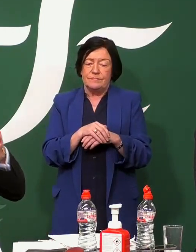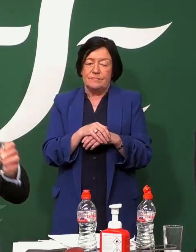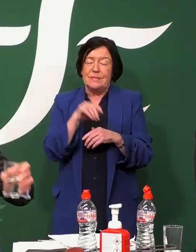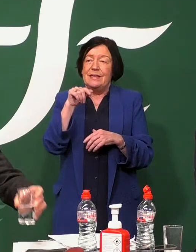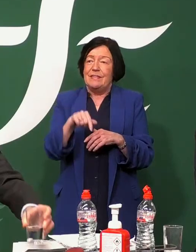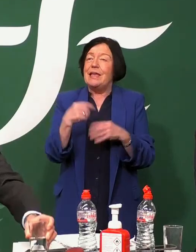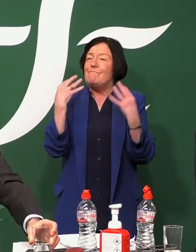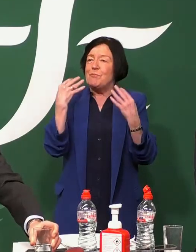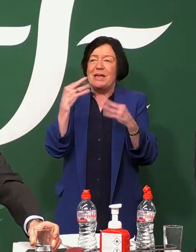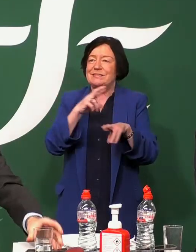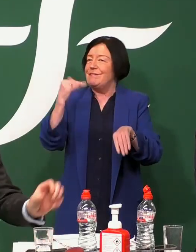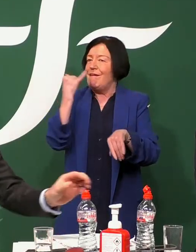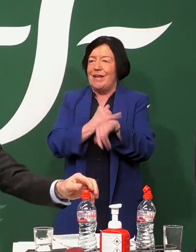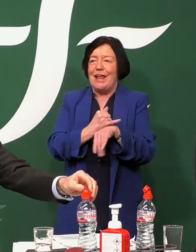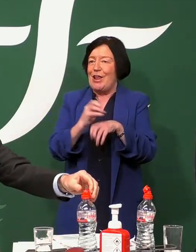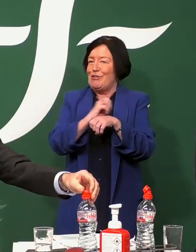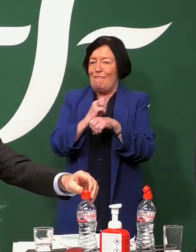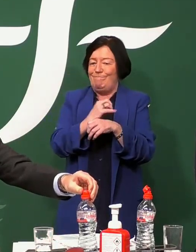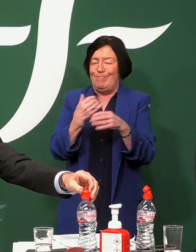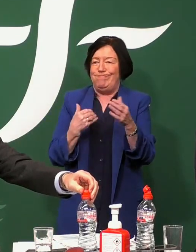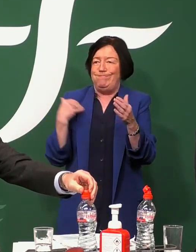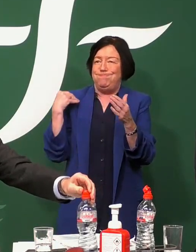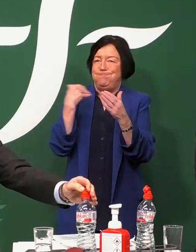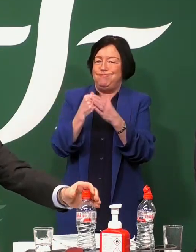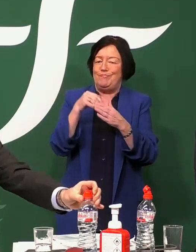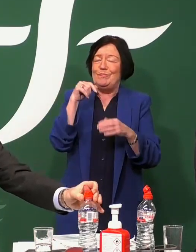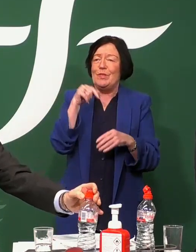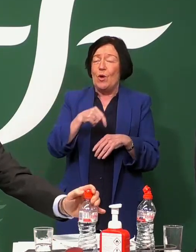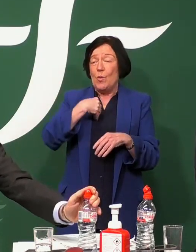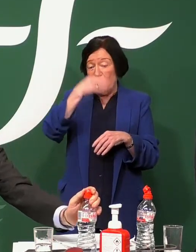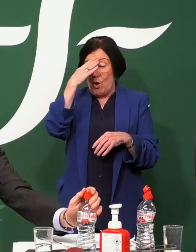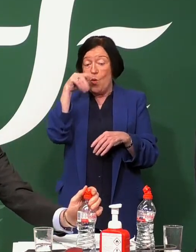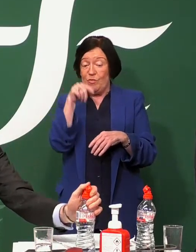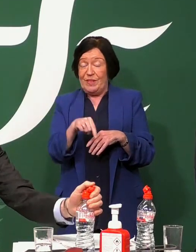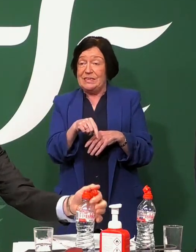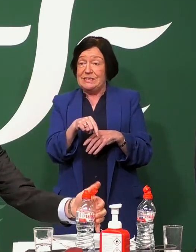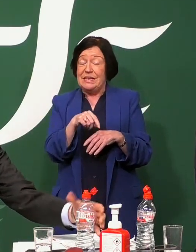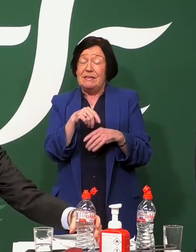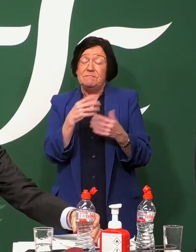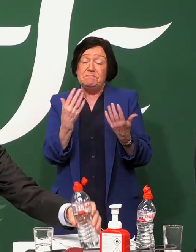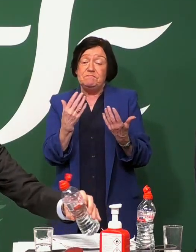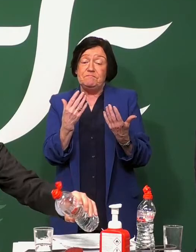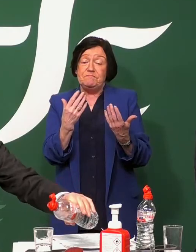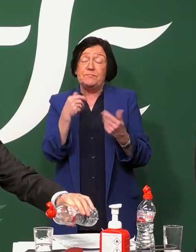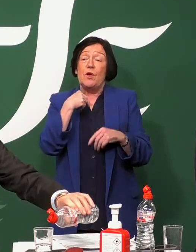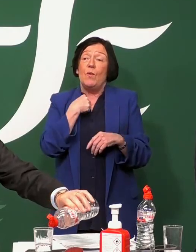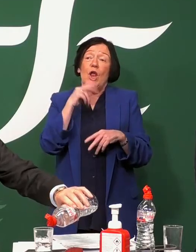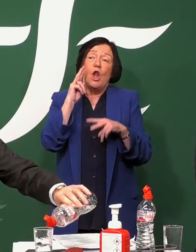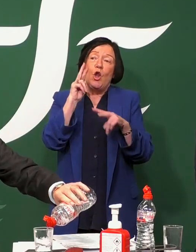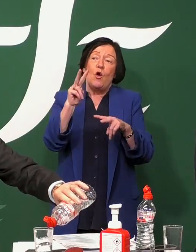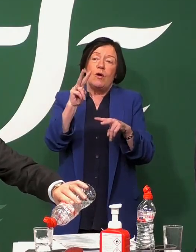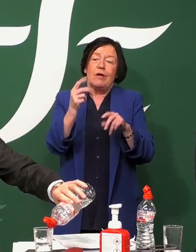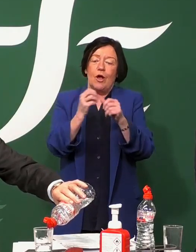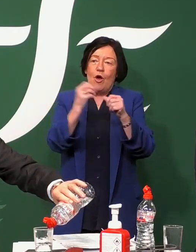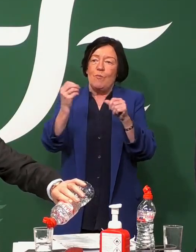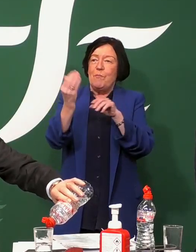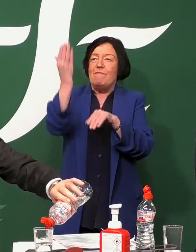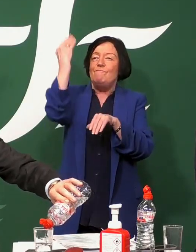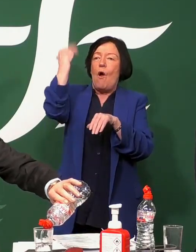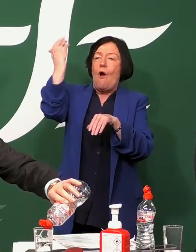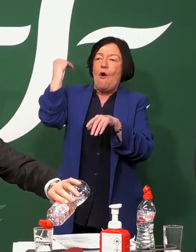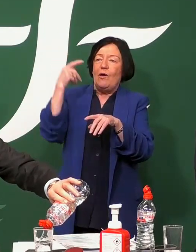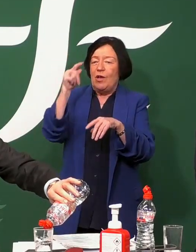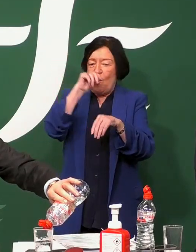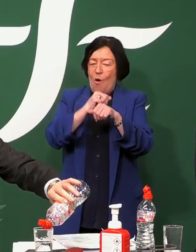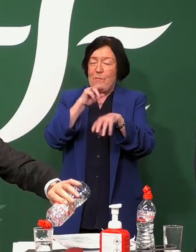data is not quite mature enough yet in terms of this. I mean, we know this condition typically, if we look at previous waves or what we know about